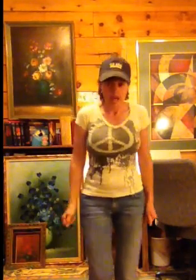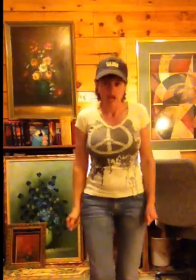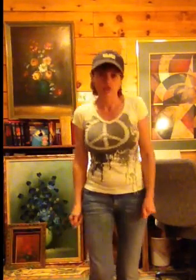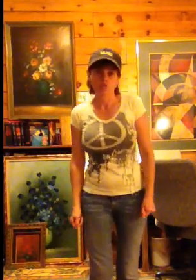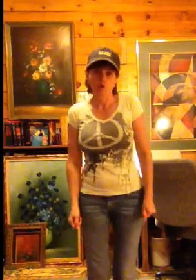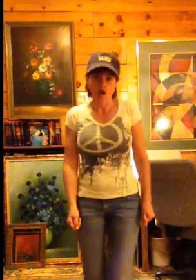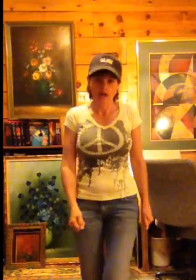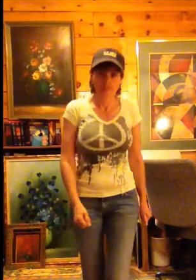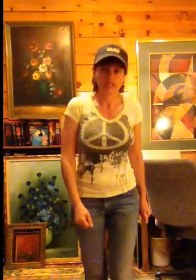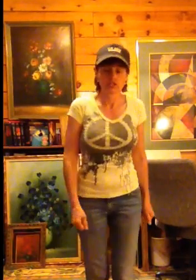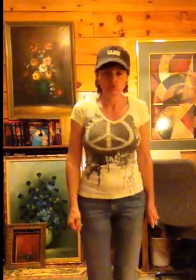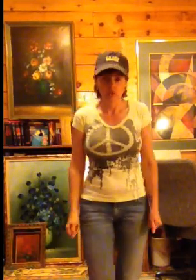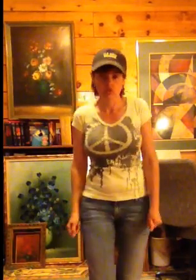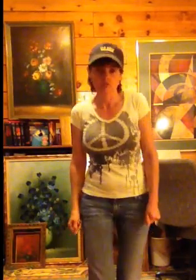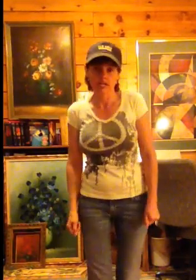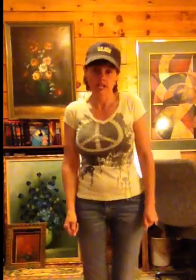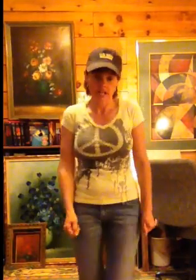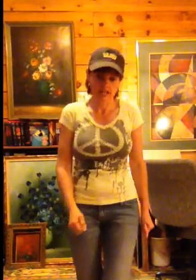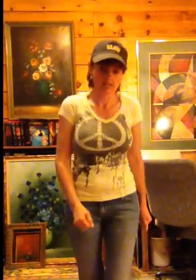how to walk this weary land.